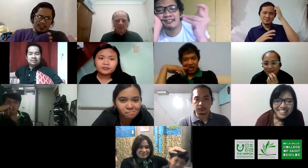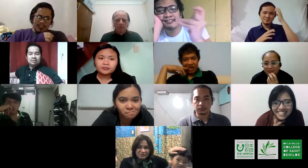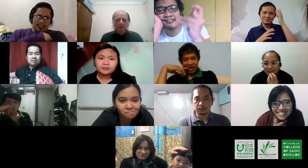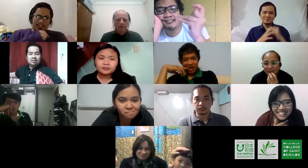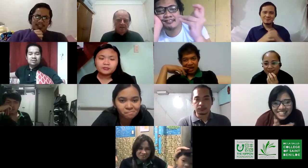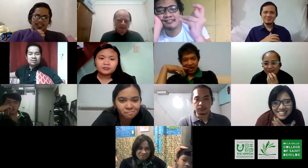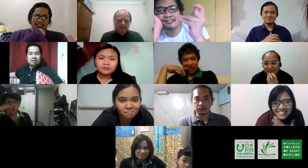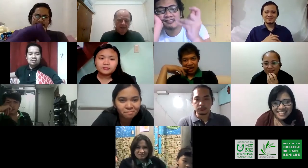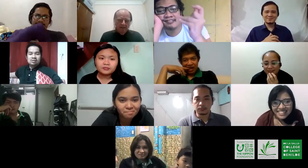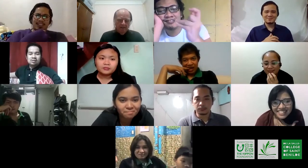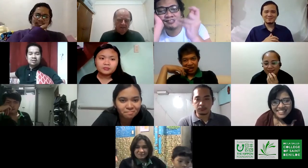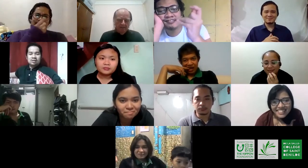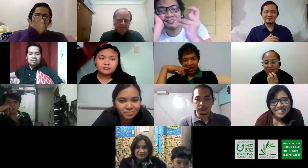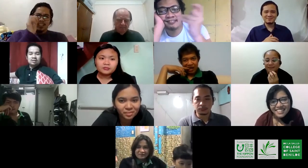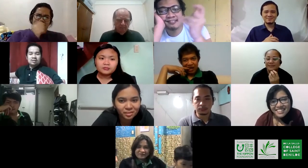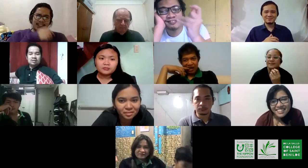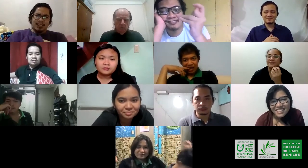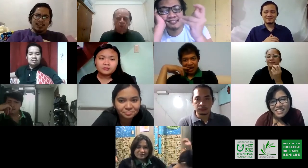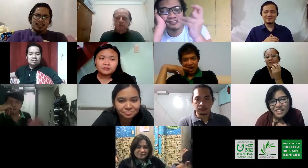Okay.